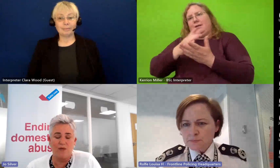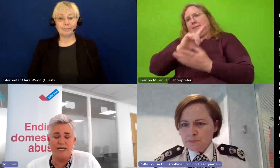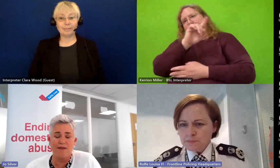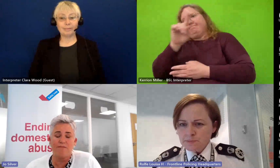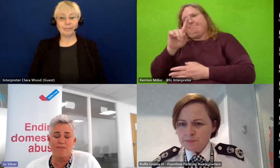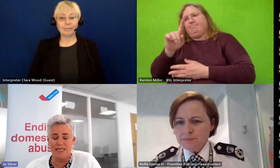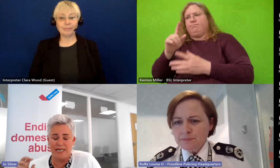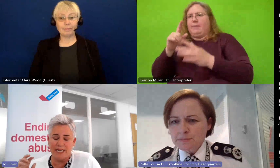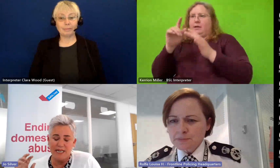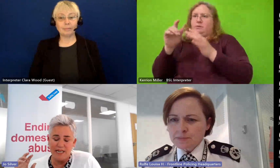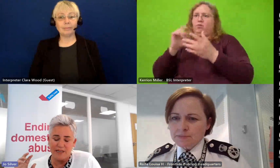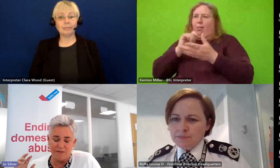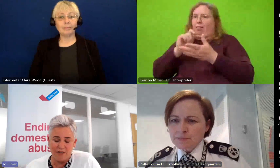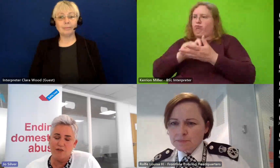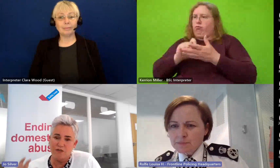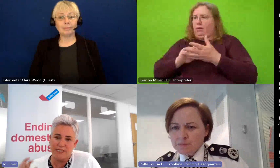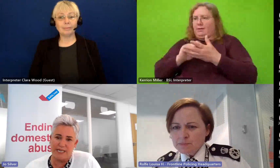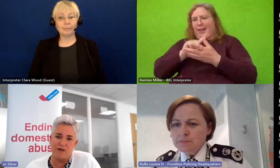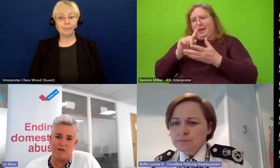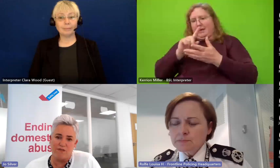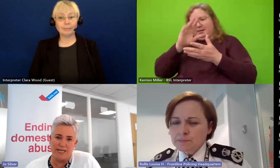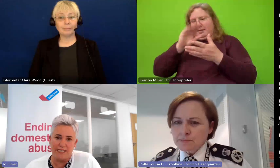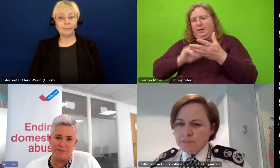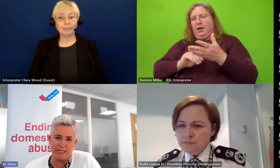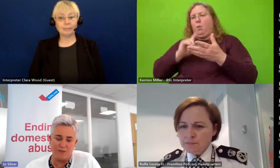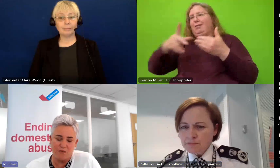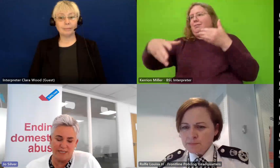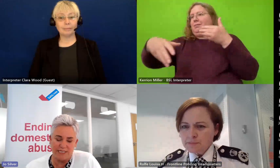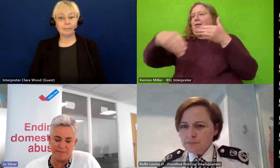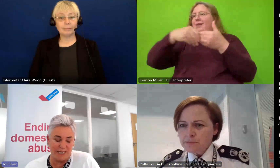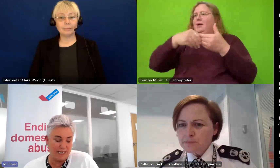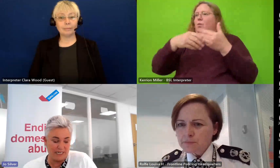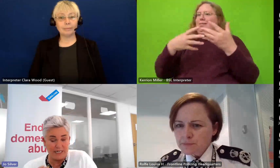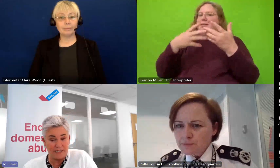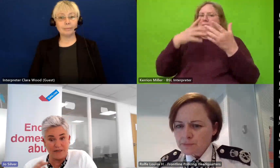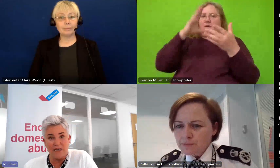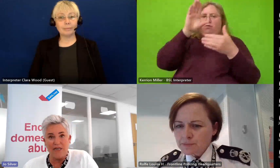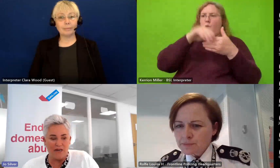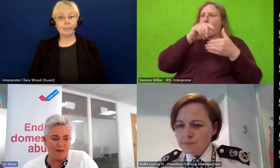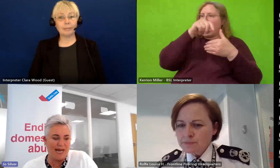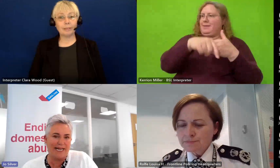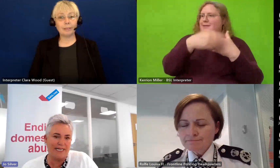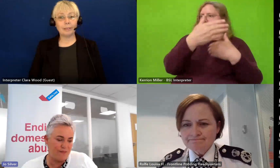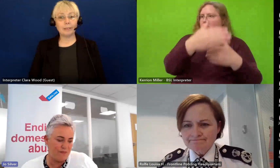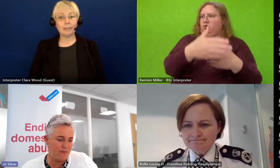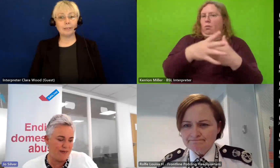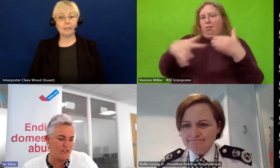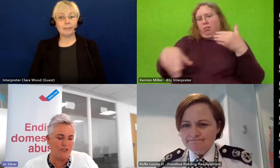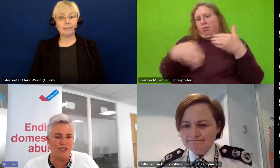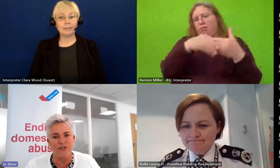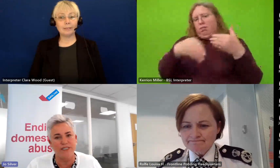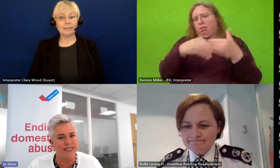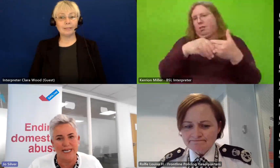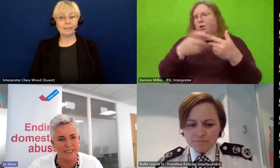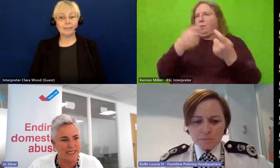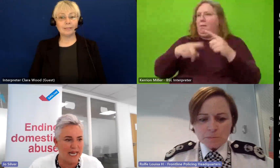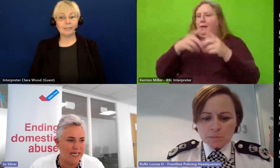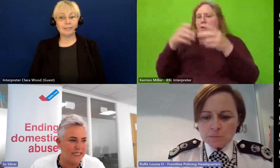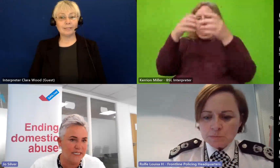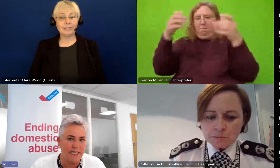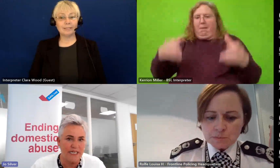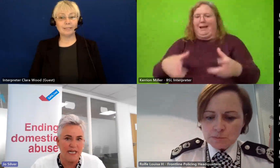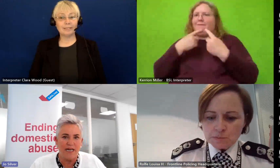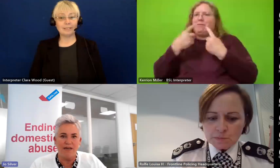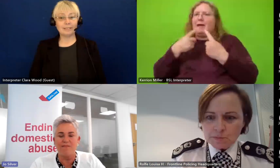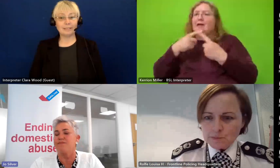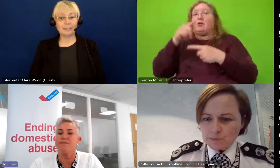writing, and it will accompany the recording of this, because we want it to be like a package of information that you could